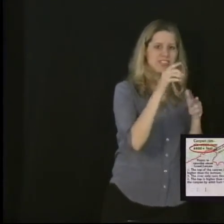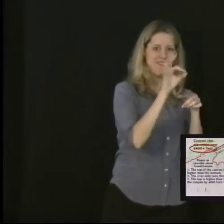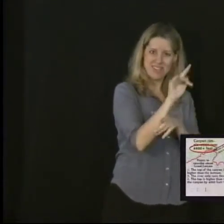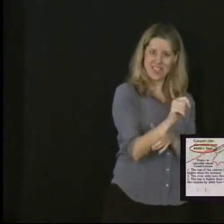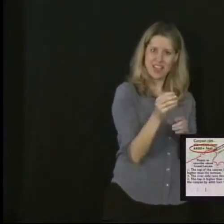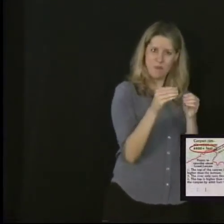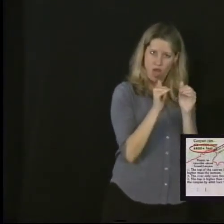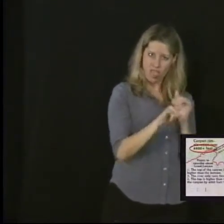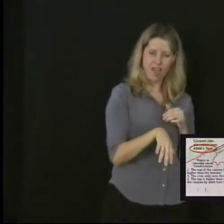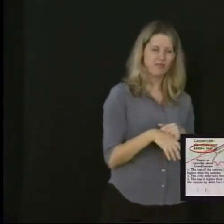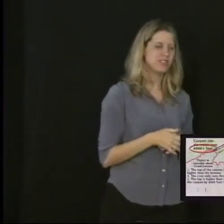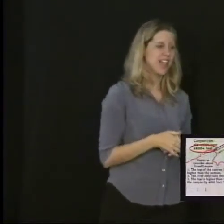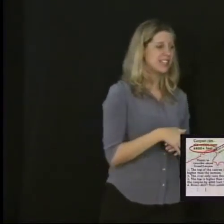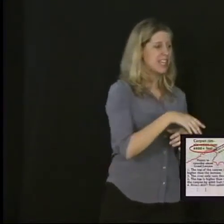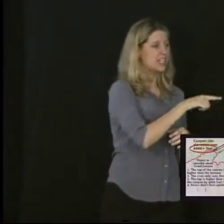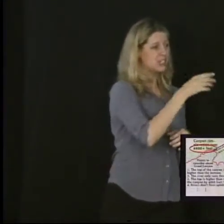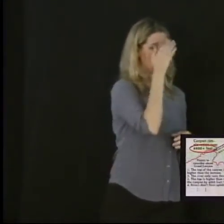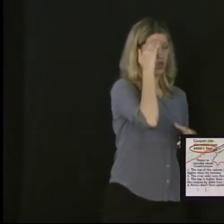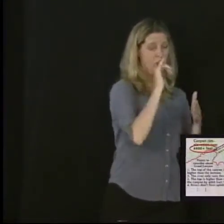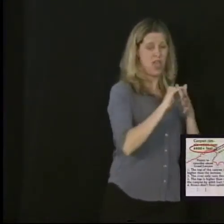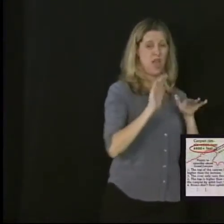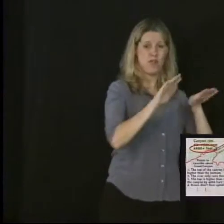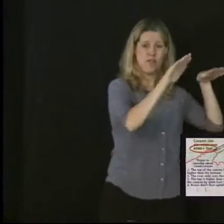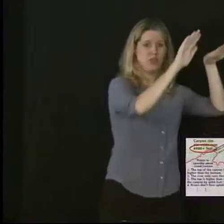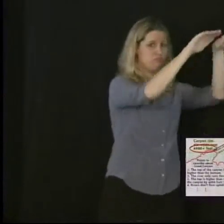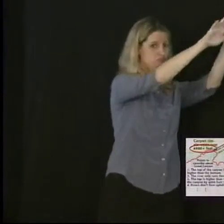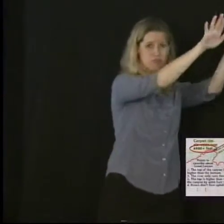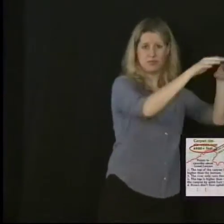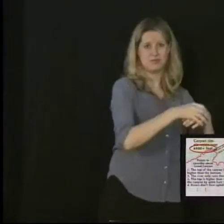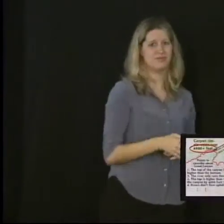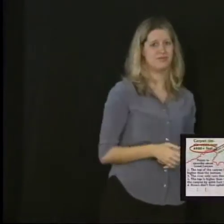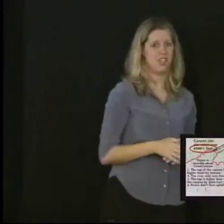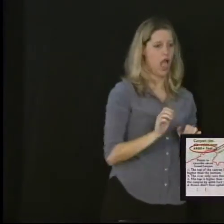I said, sir, did you know that rivers don't flow uphill?